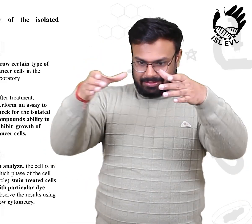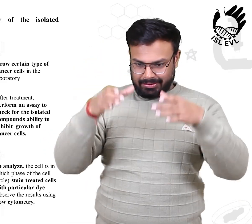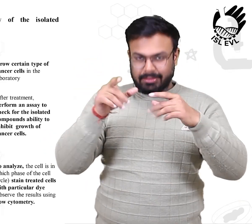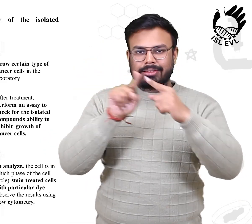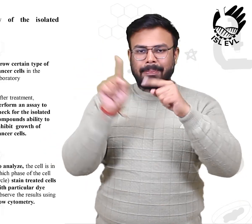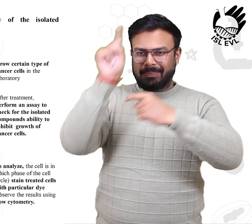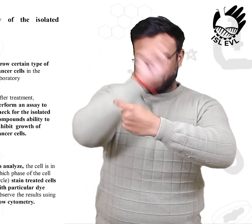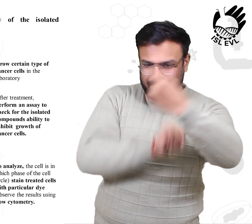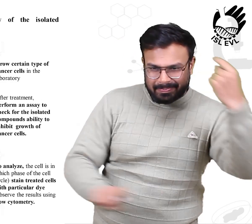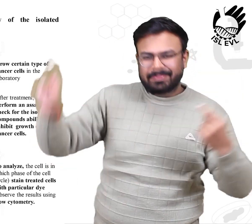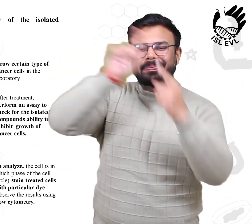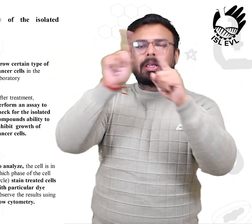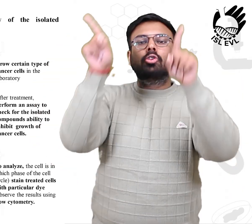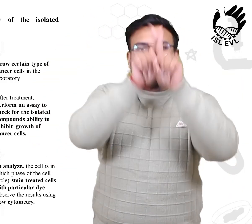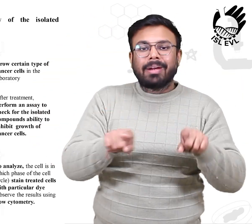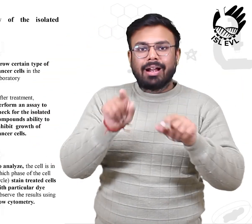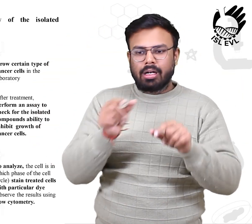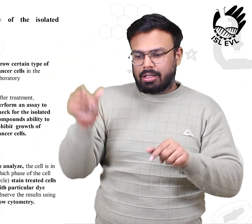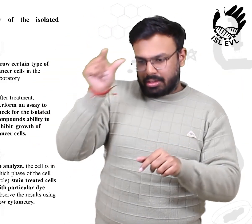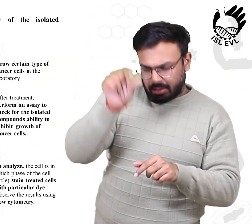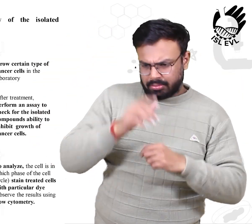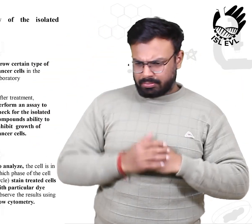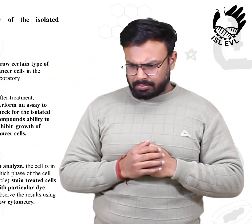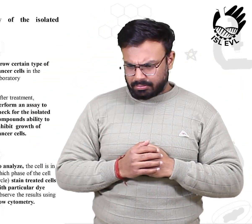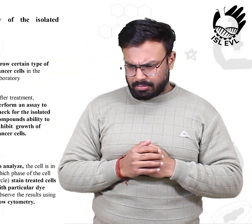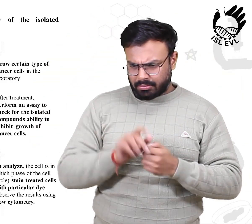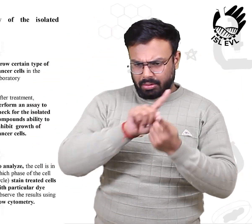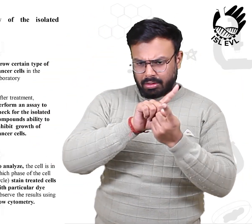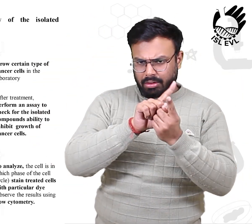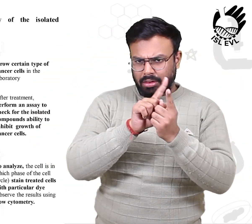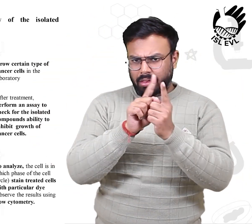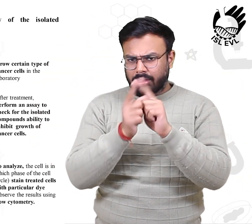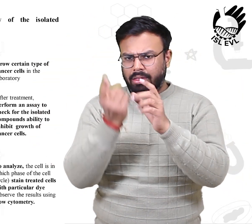phase of the cell cycle, stain treated cells with a particular dye.